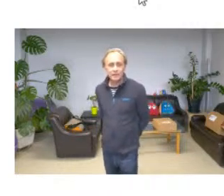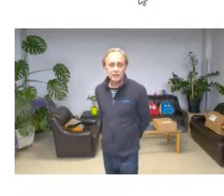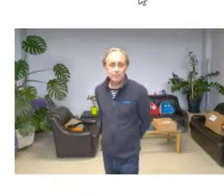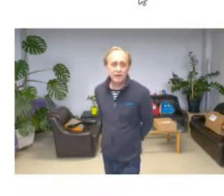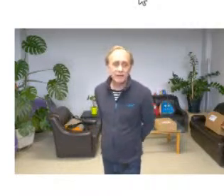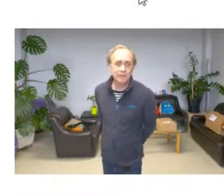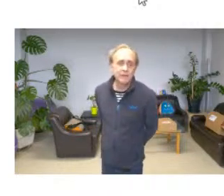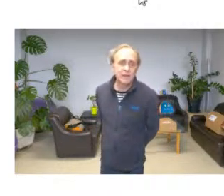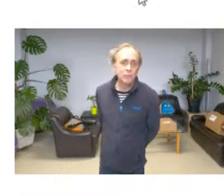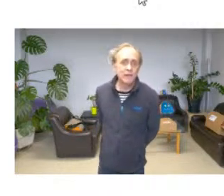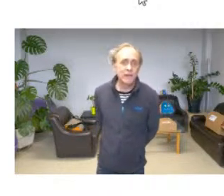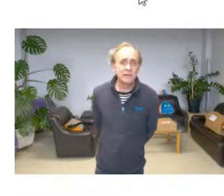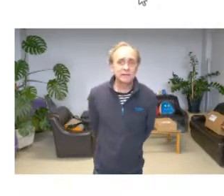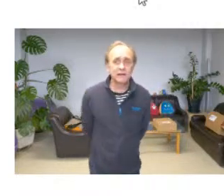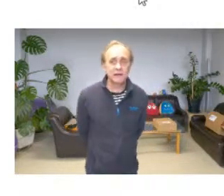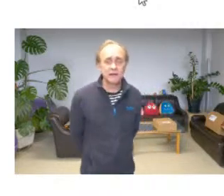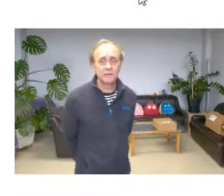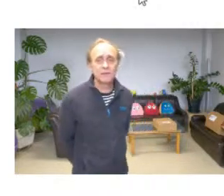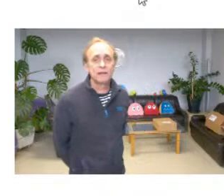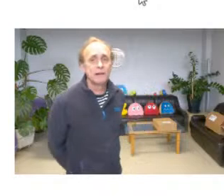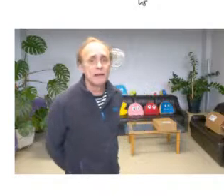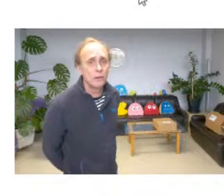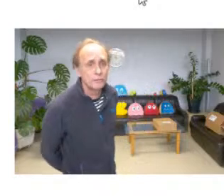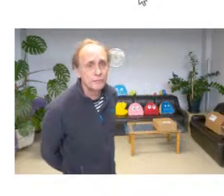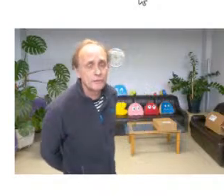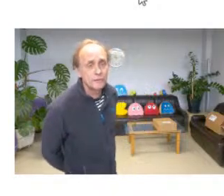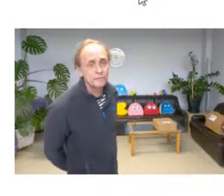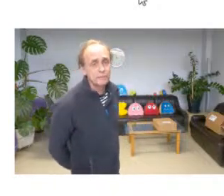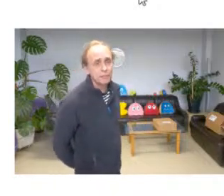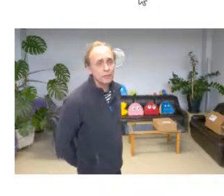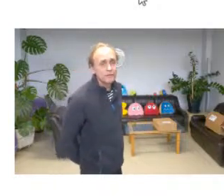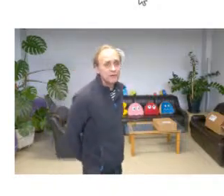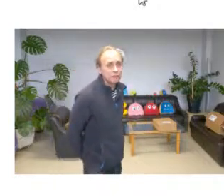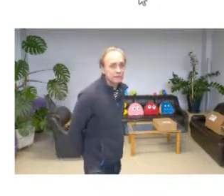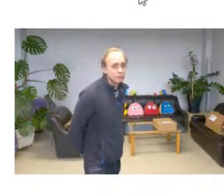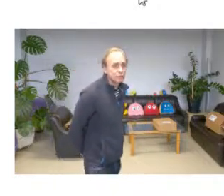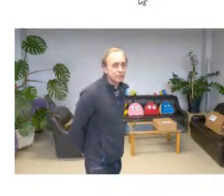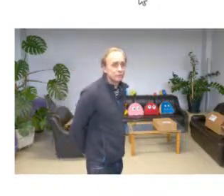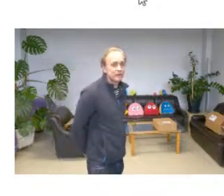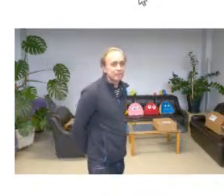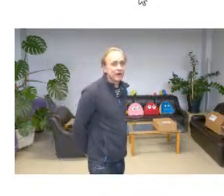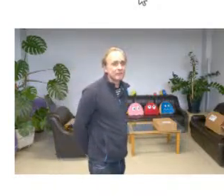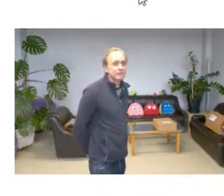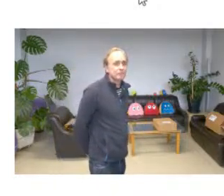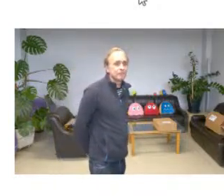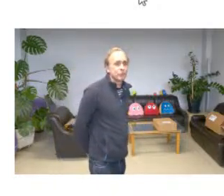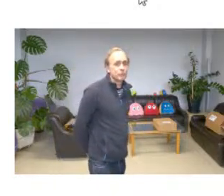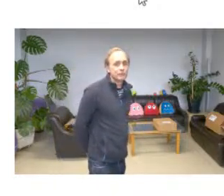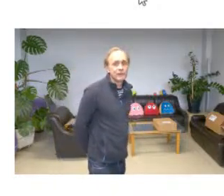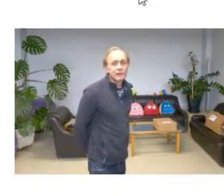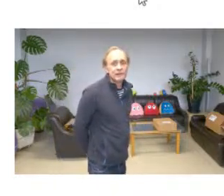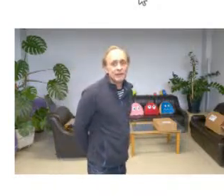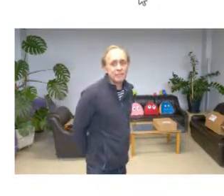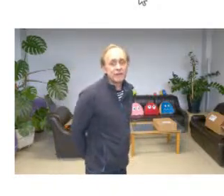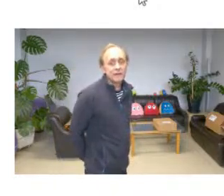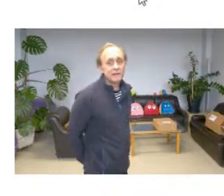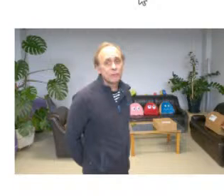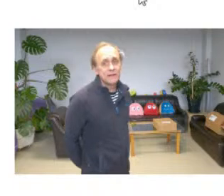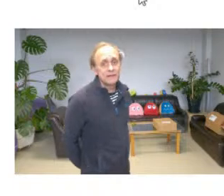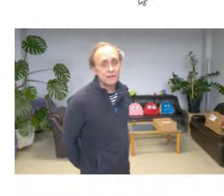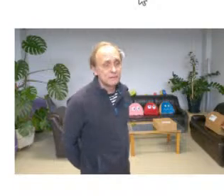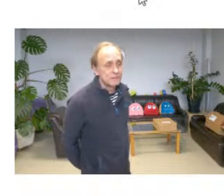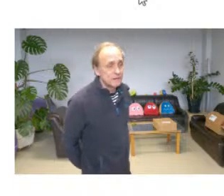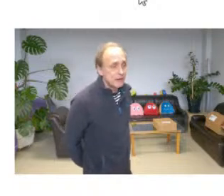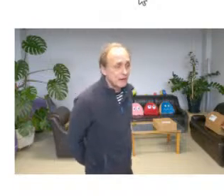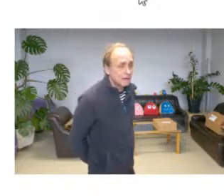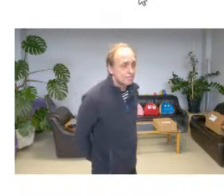detected via media pipe, and we get a lot of points here. We are using three parts here: the pose, the left hand, and the